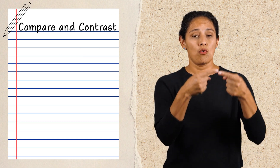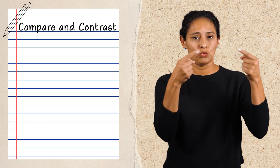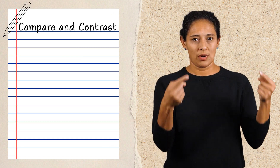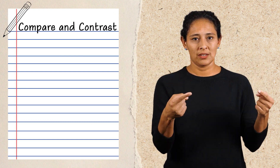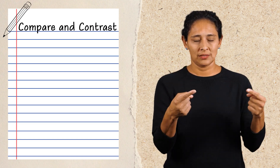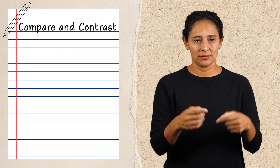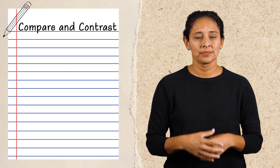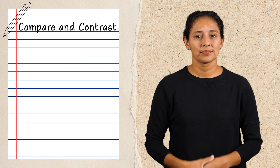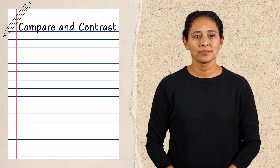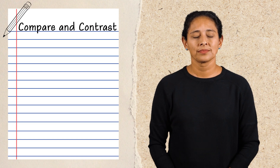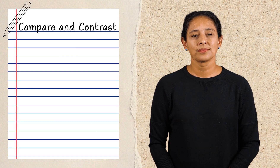Compare and contrast.